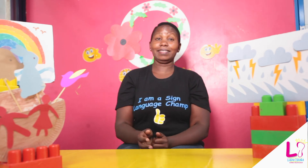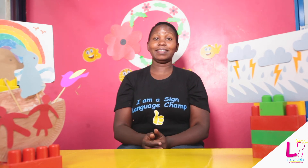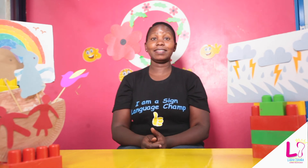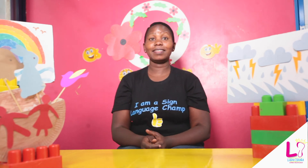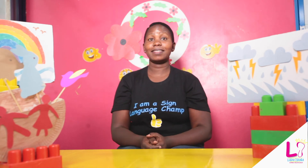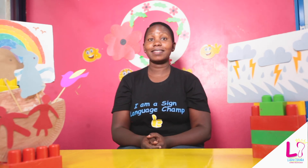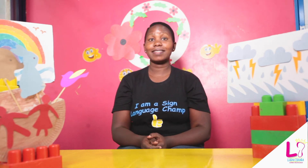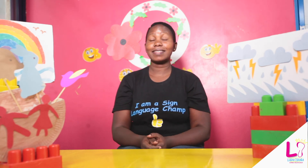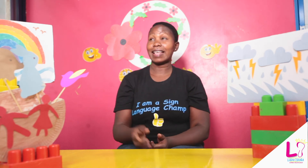Lightning,